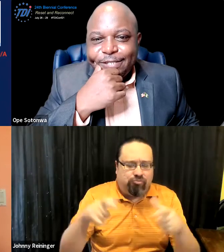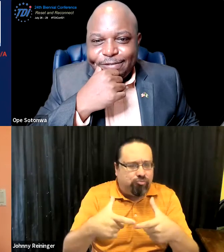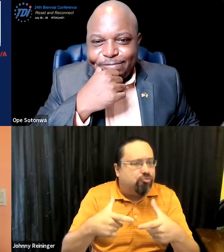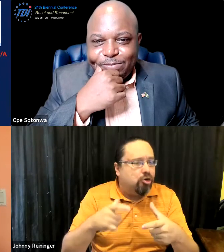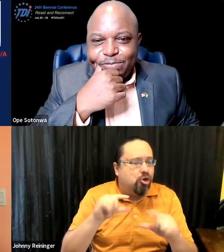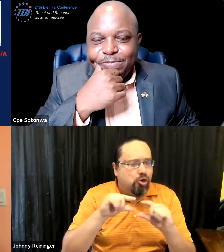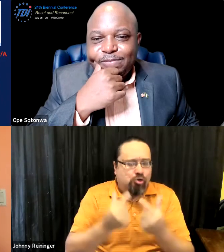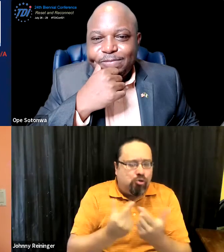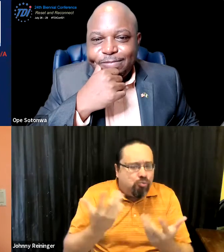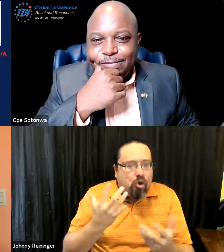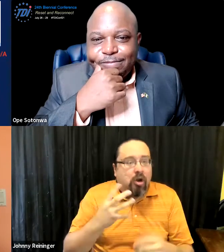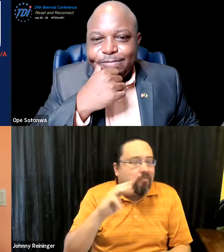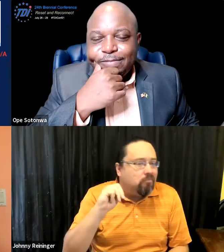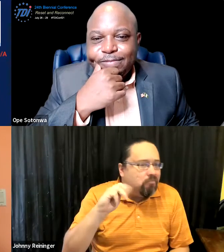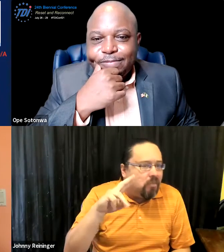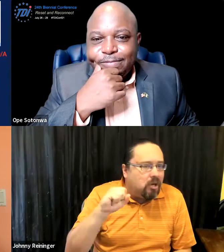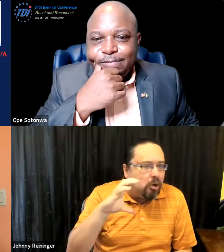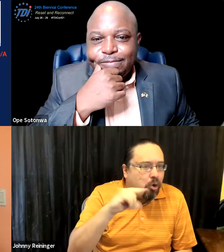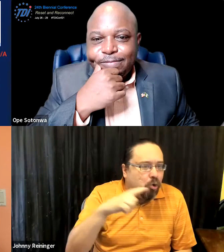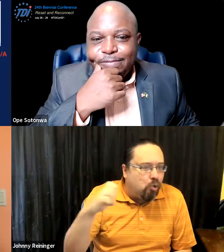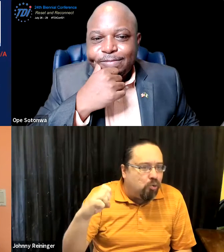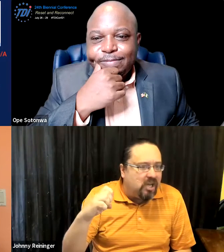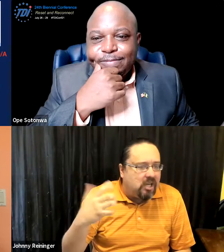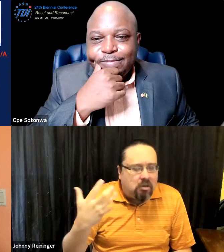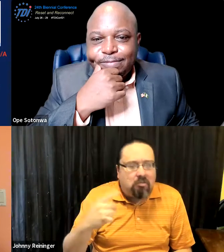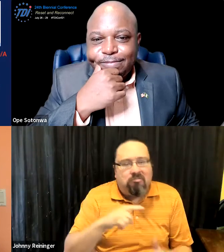my label, or sign in my native